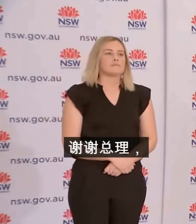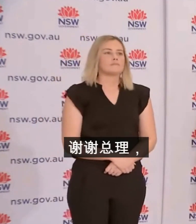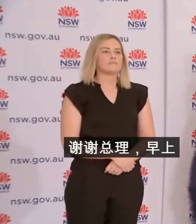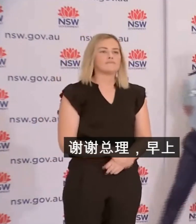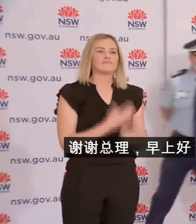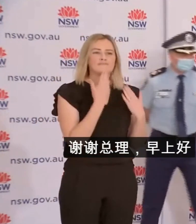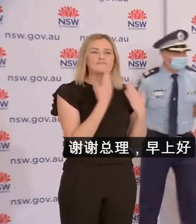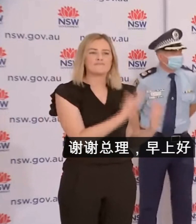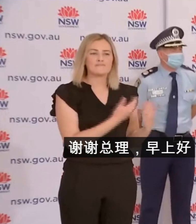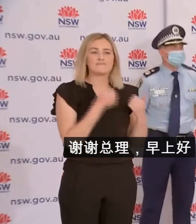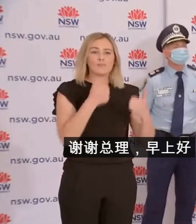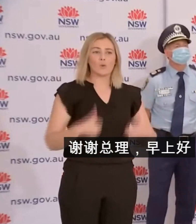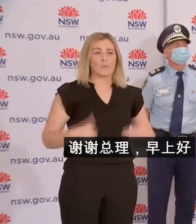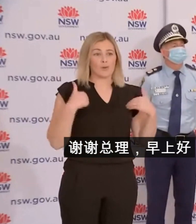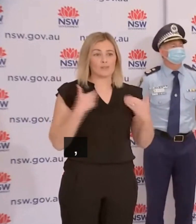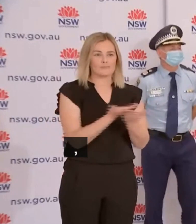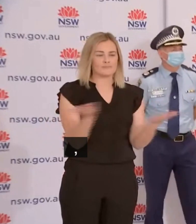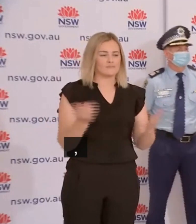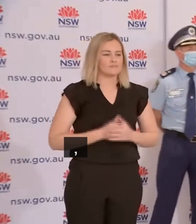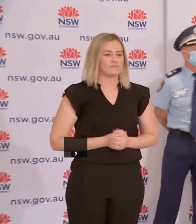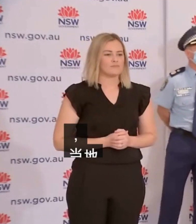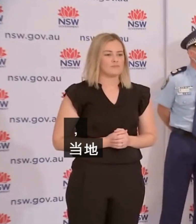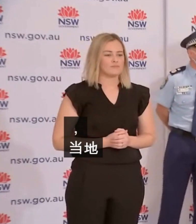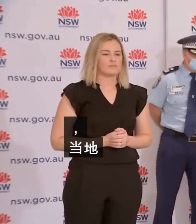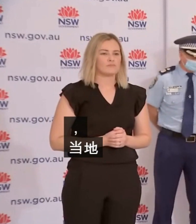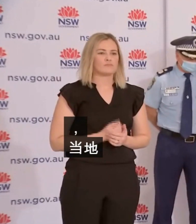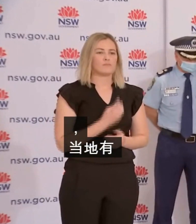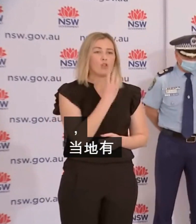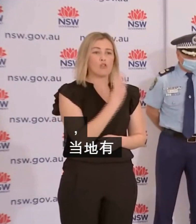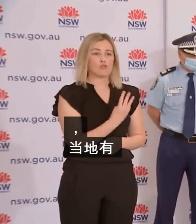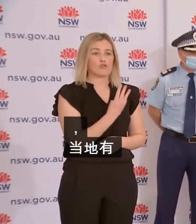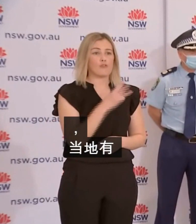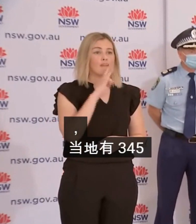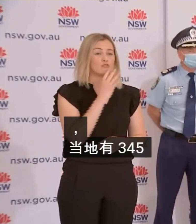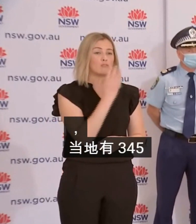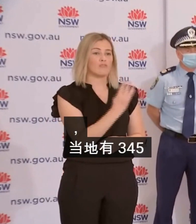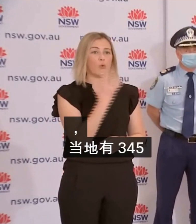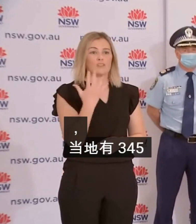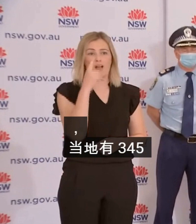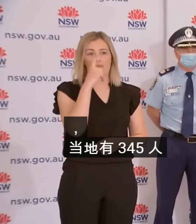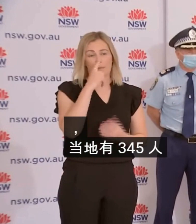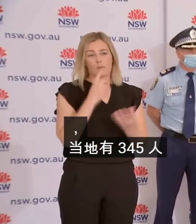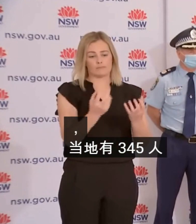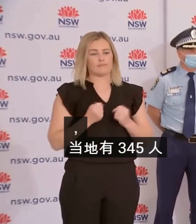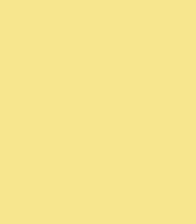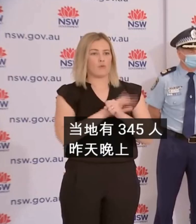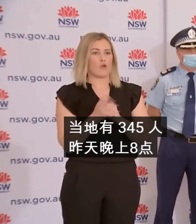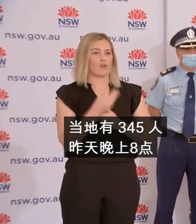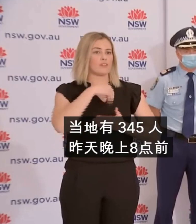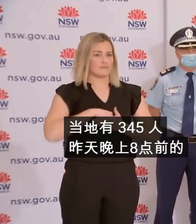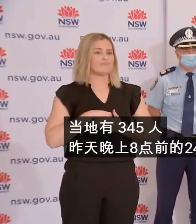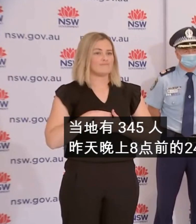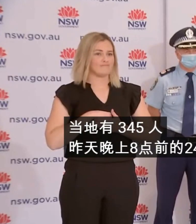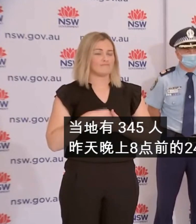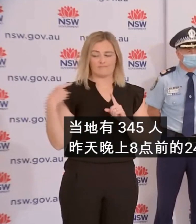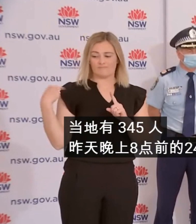Thank you, Premier, and good morning, everyone. There were 345 locally acquired cases of COVID-19 reported